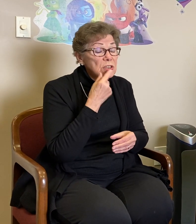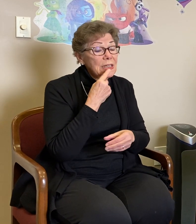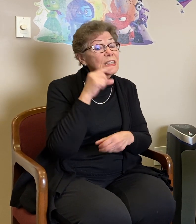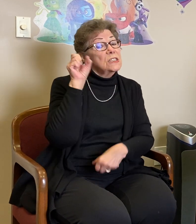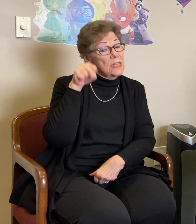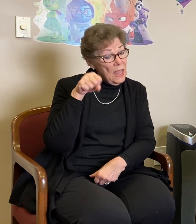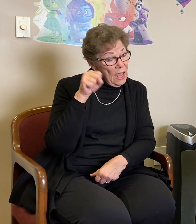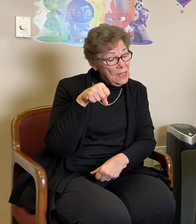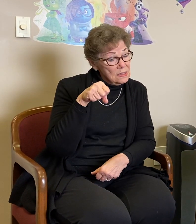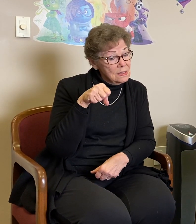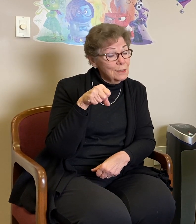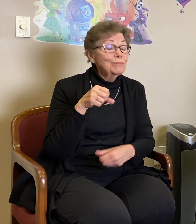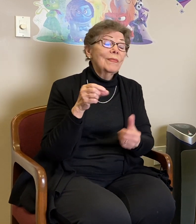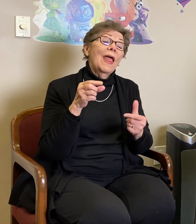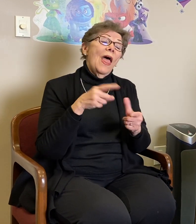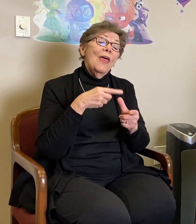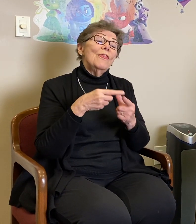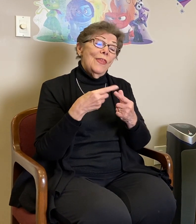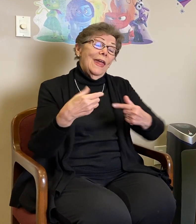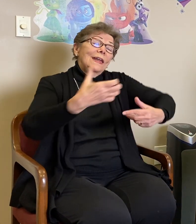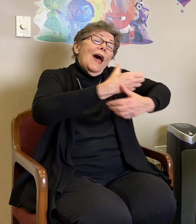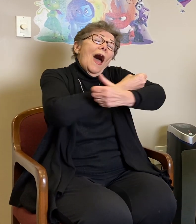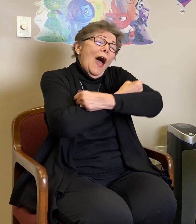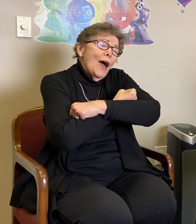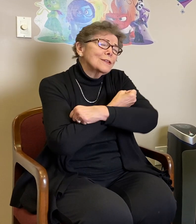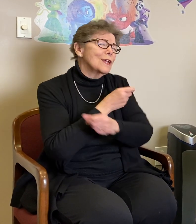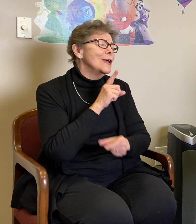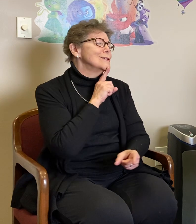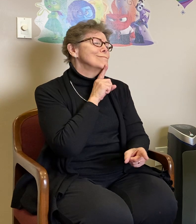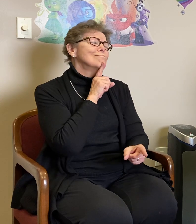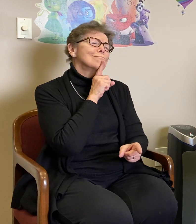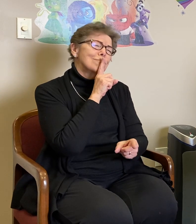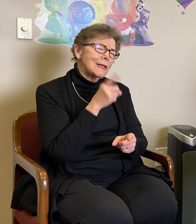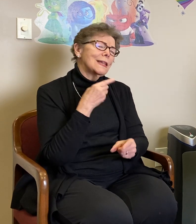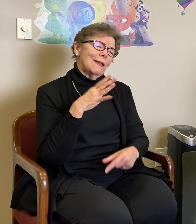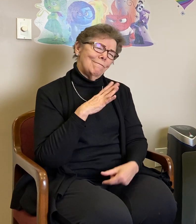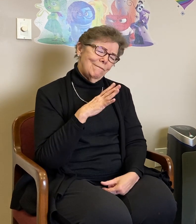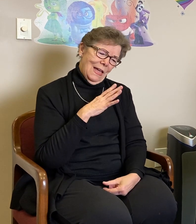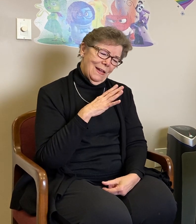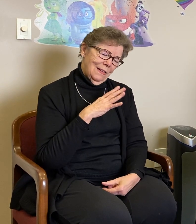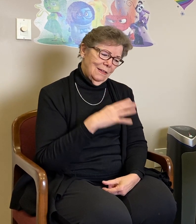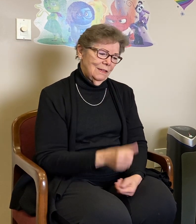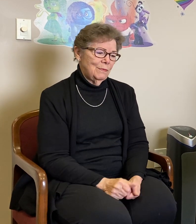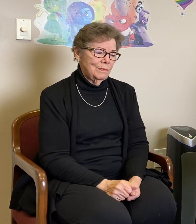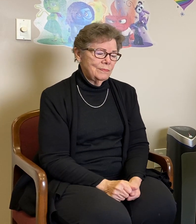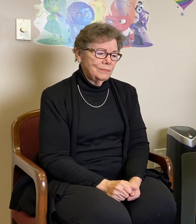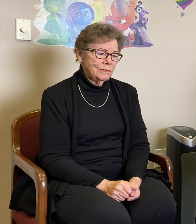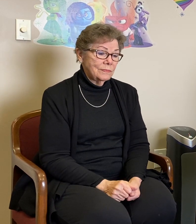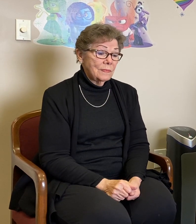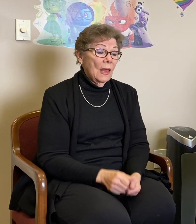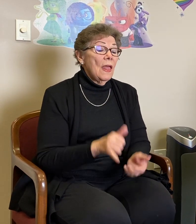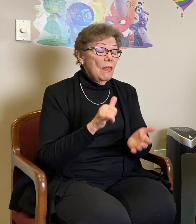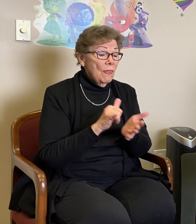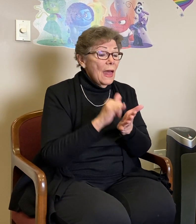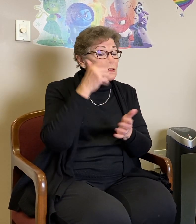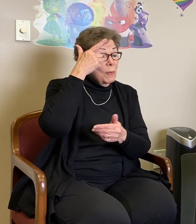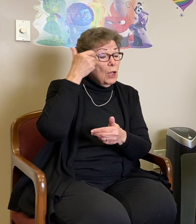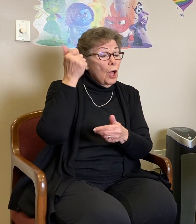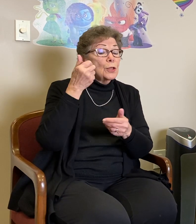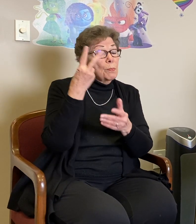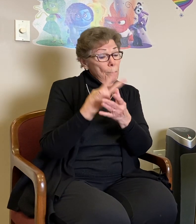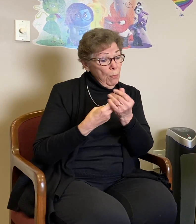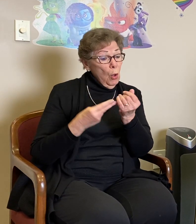yes, then a hug is absolutely fine. That's because both